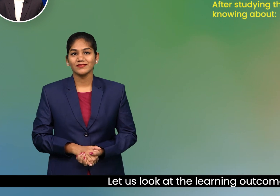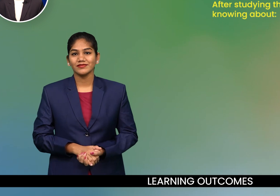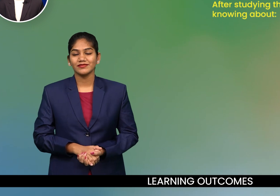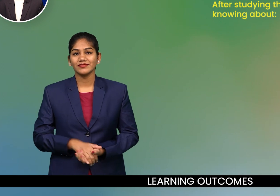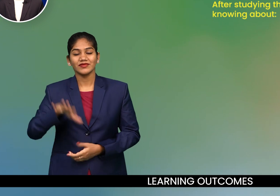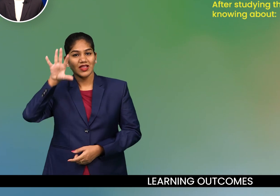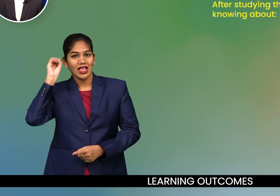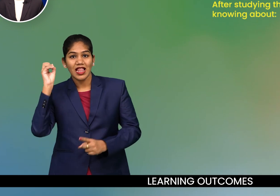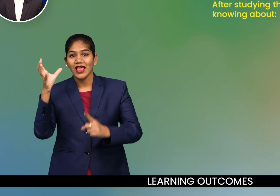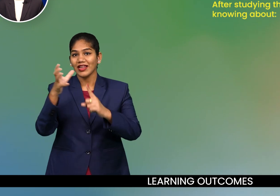Learning outcomes.